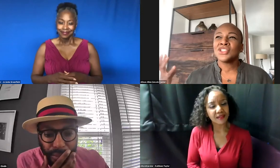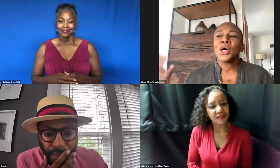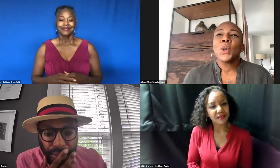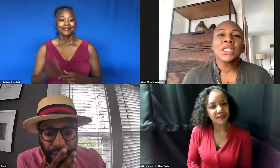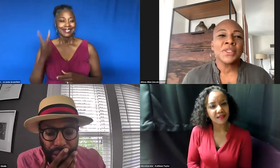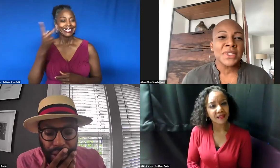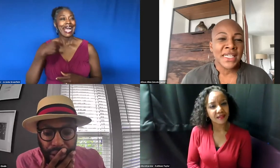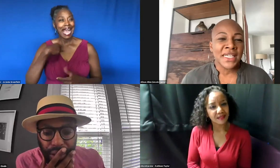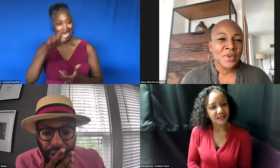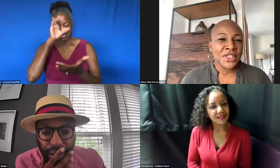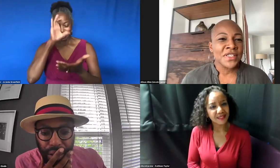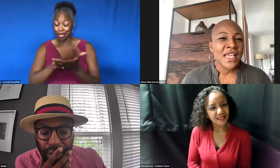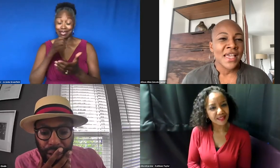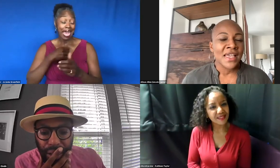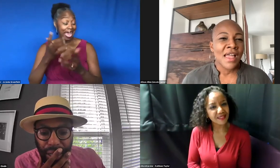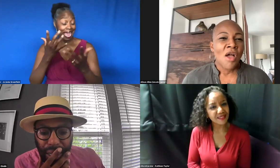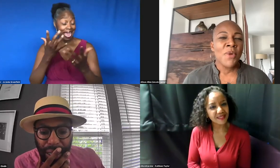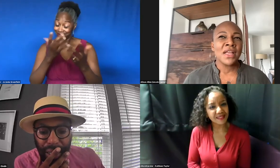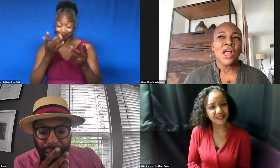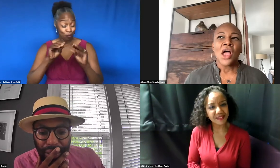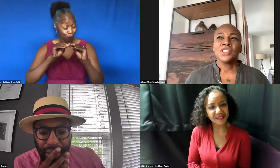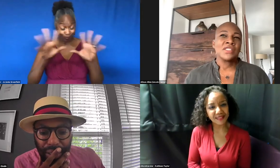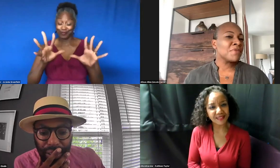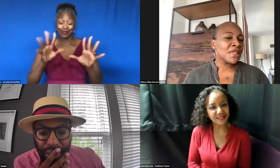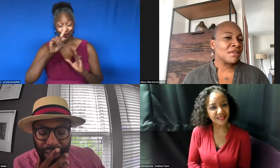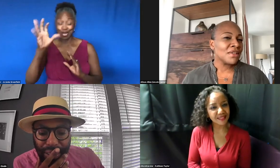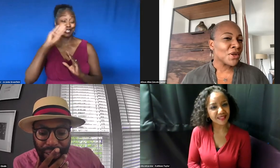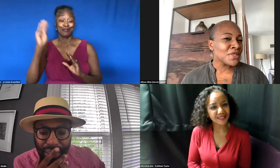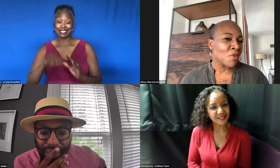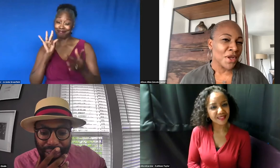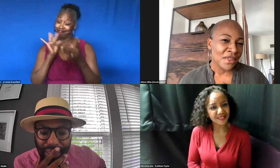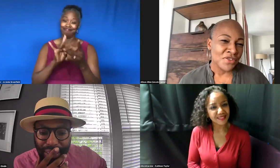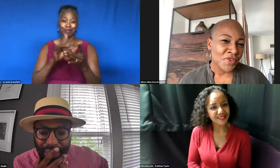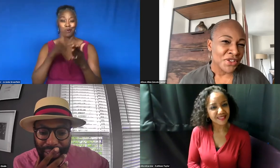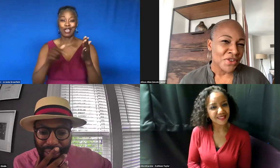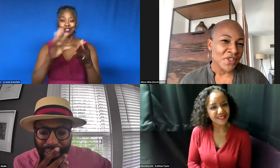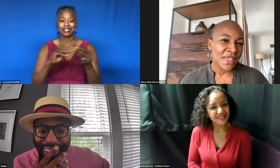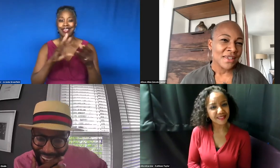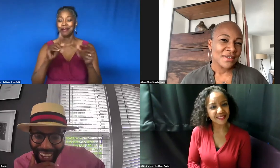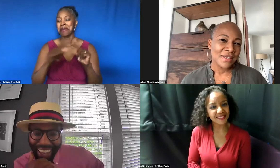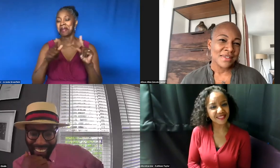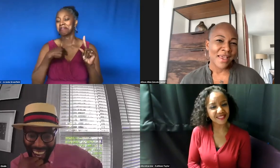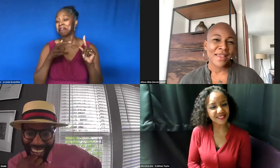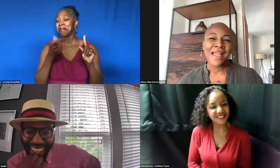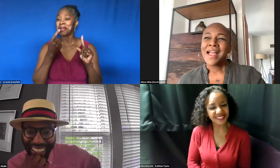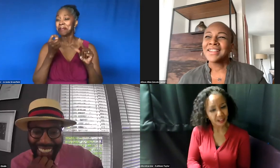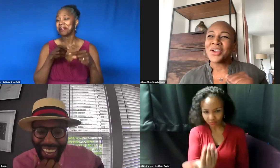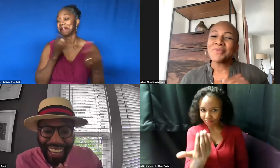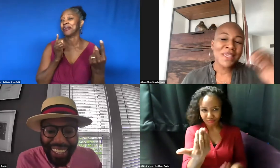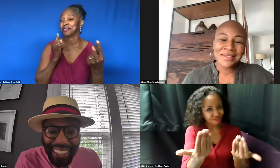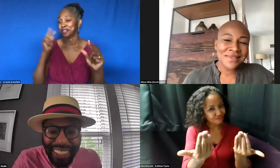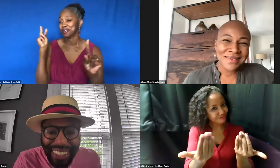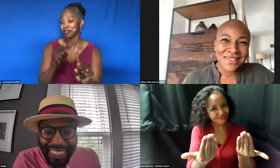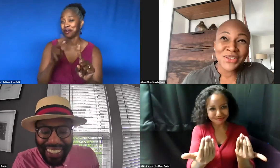actually totally relate to what you're saying, but just to be, you know, somewhat controversial for a second,